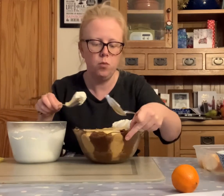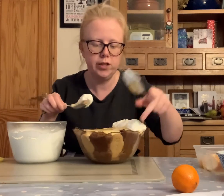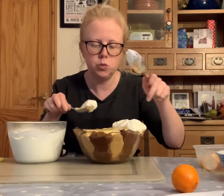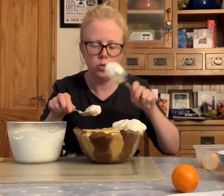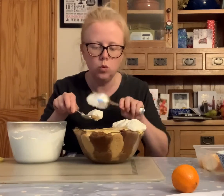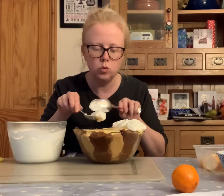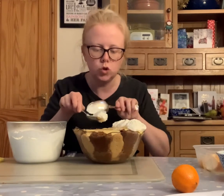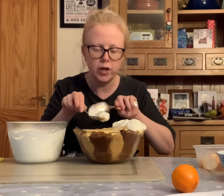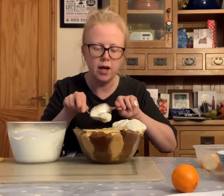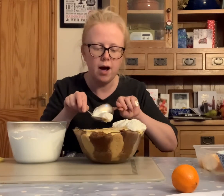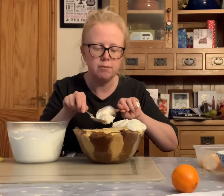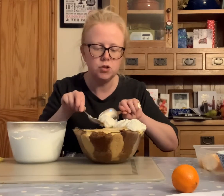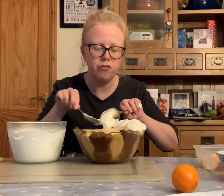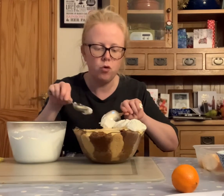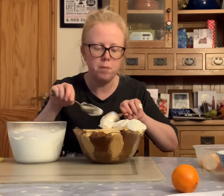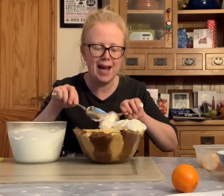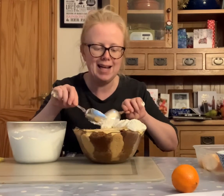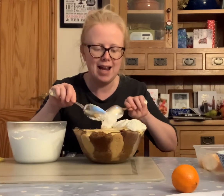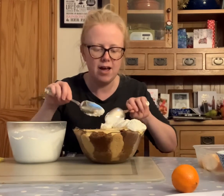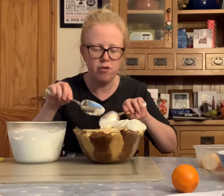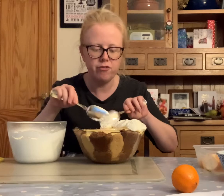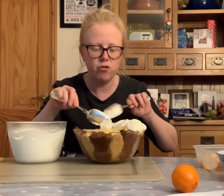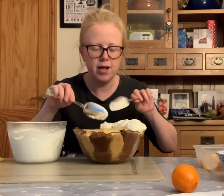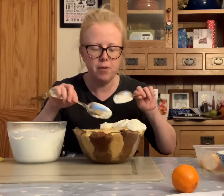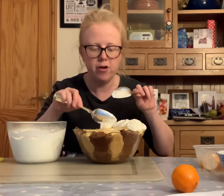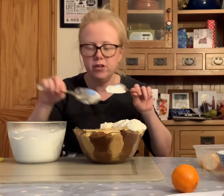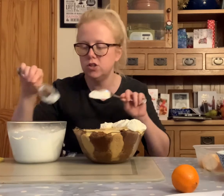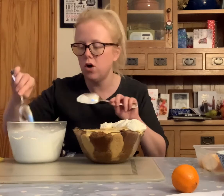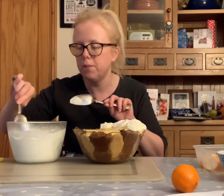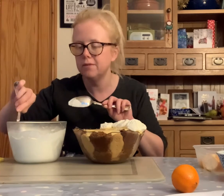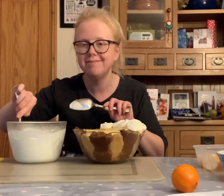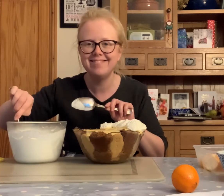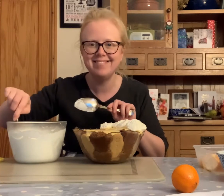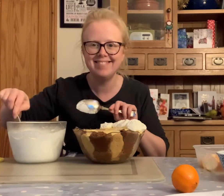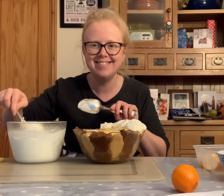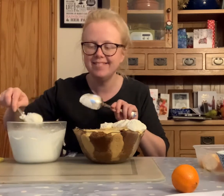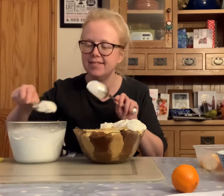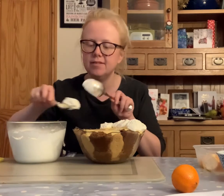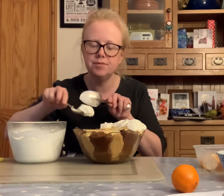will all join up to form a layer of cream over the top.